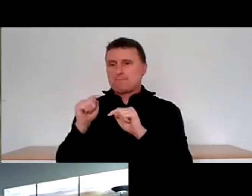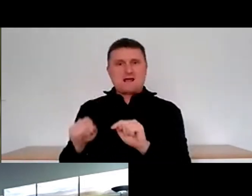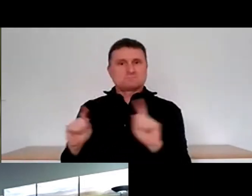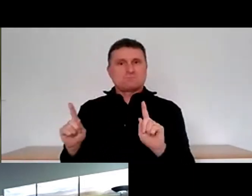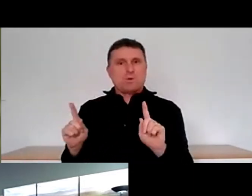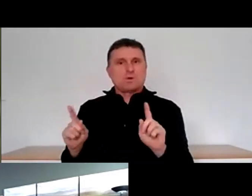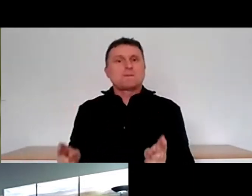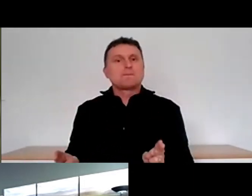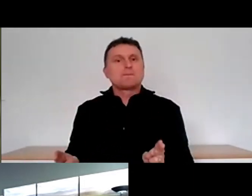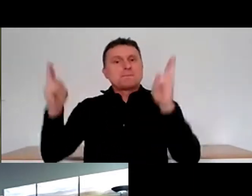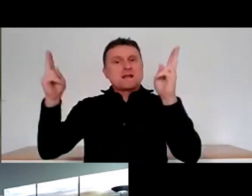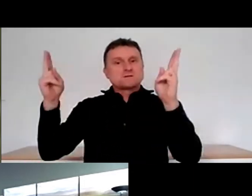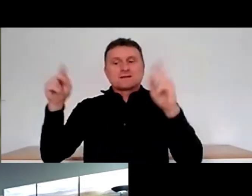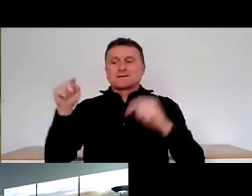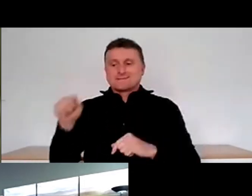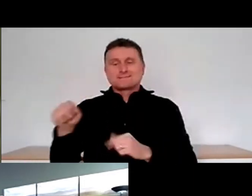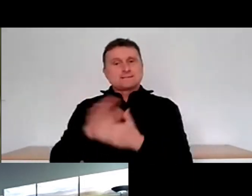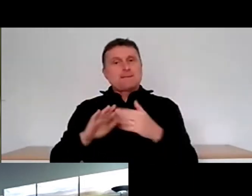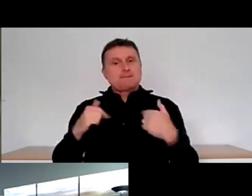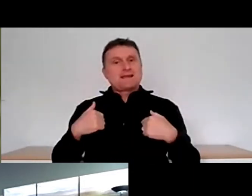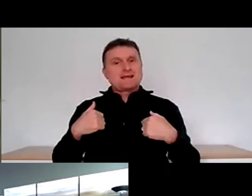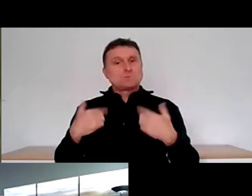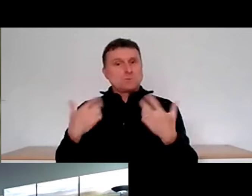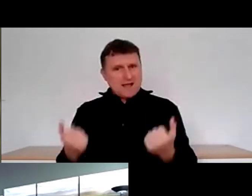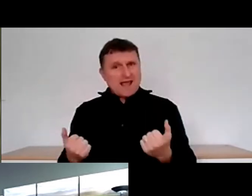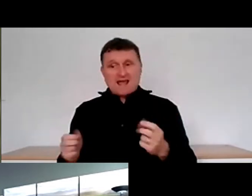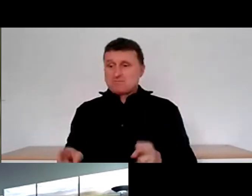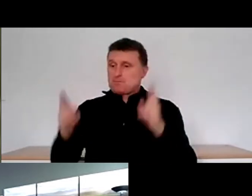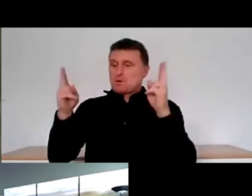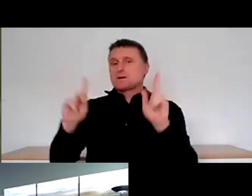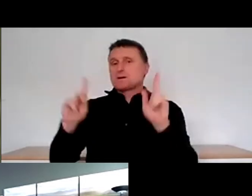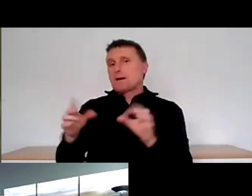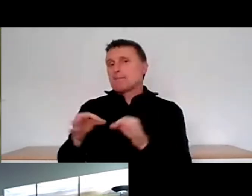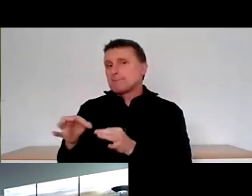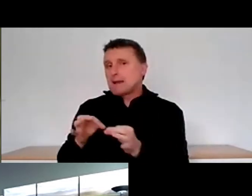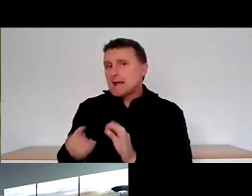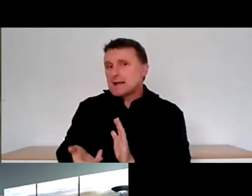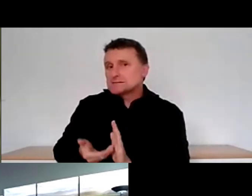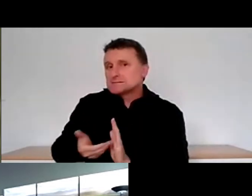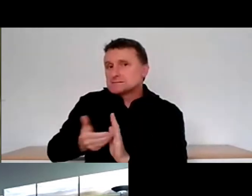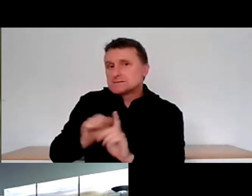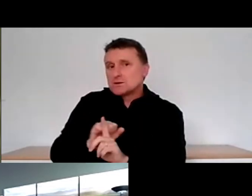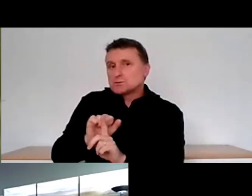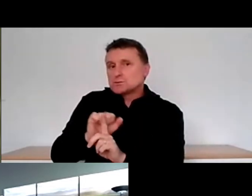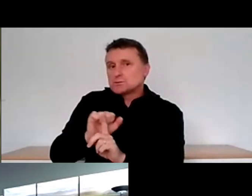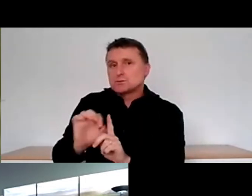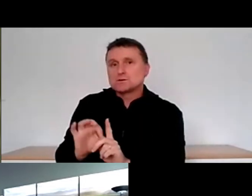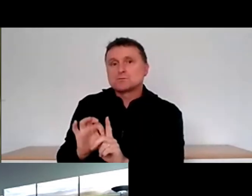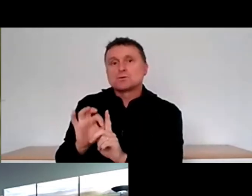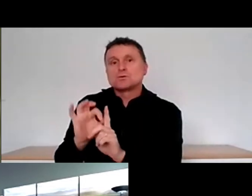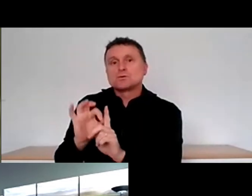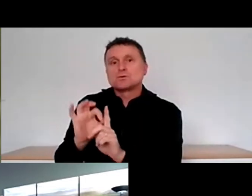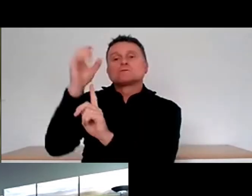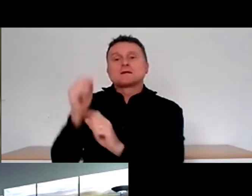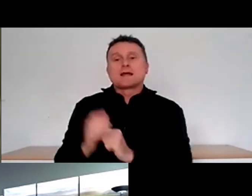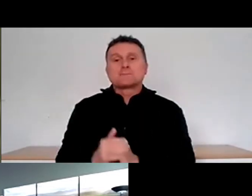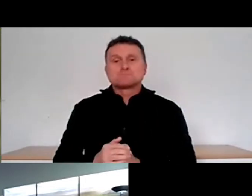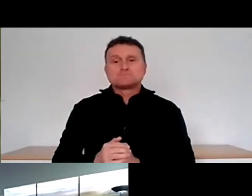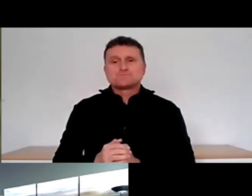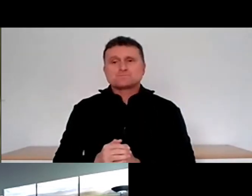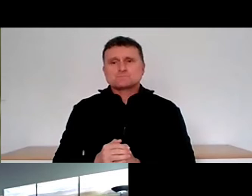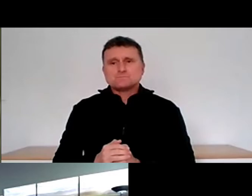to say, here's where we're going. And the final thing I just add is that once it comes time to remove